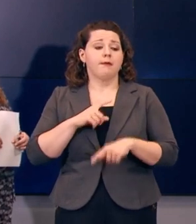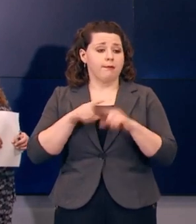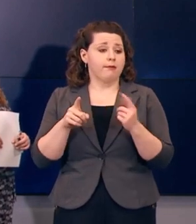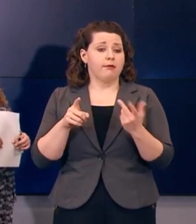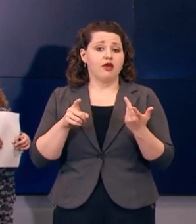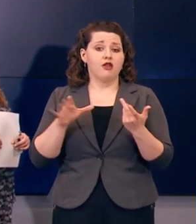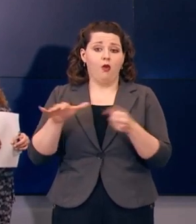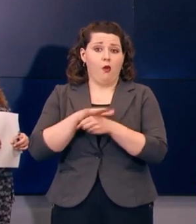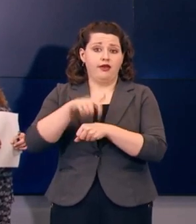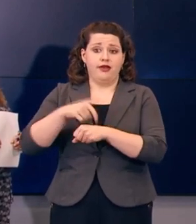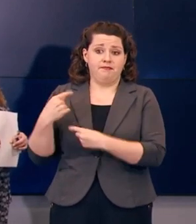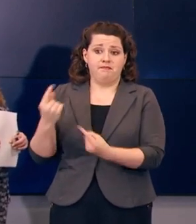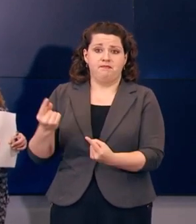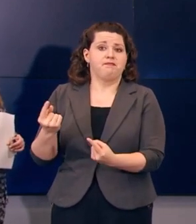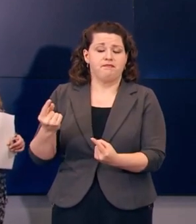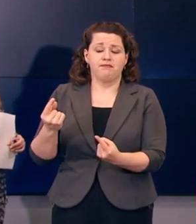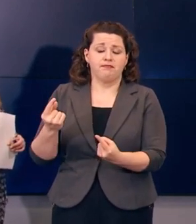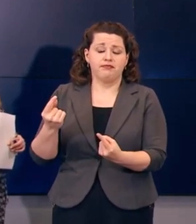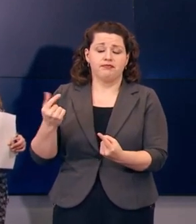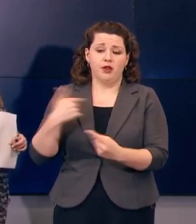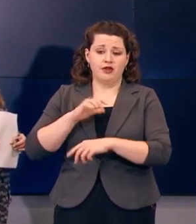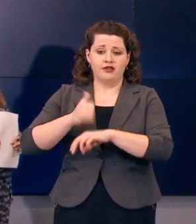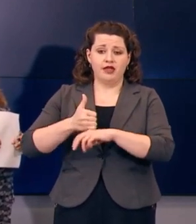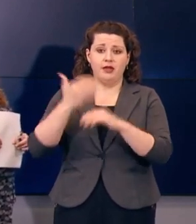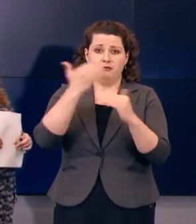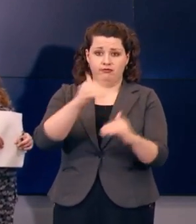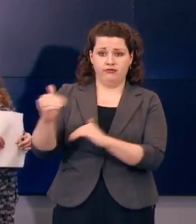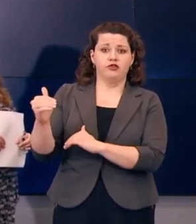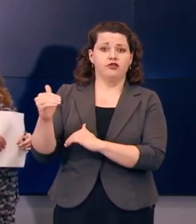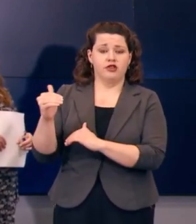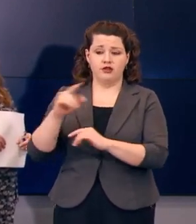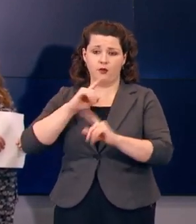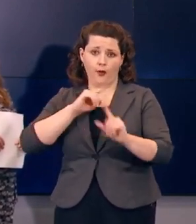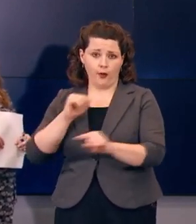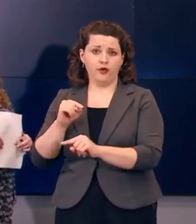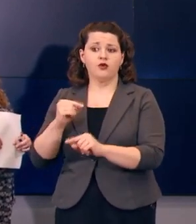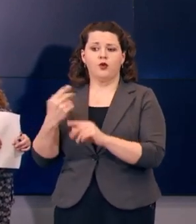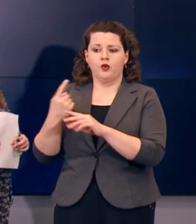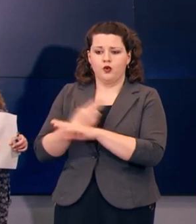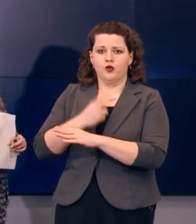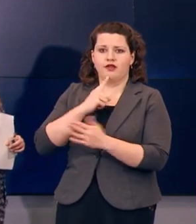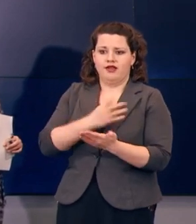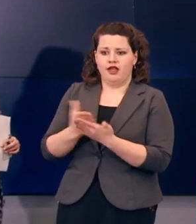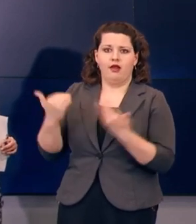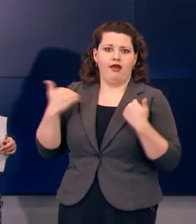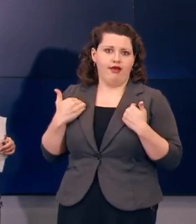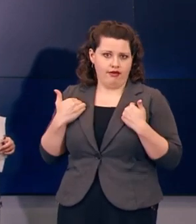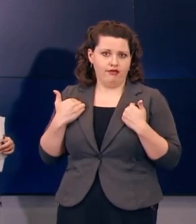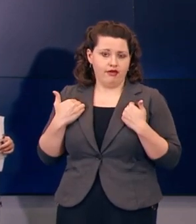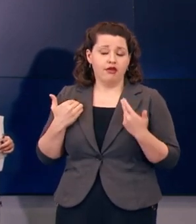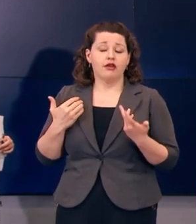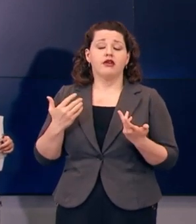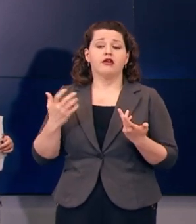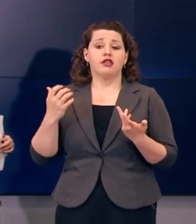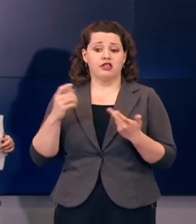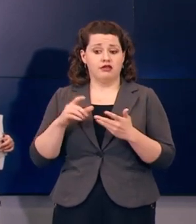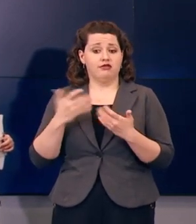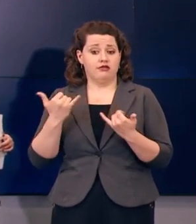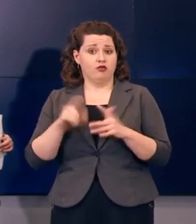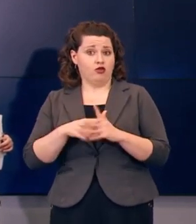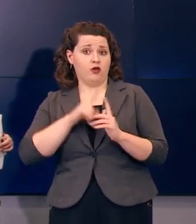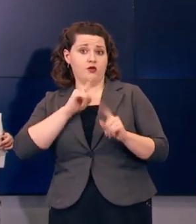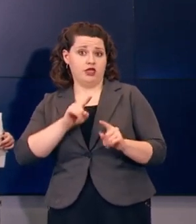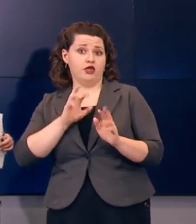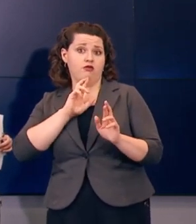along really put in place restrictions and orders based on the data that we have, and I think we're starting to see the response from